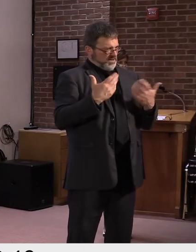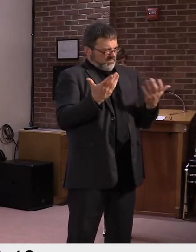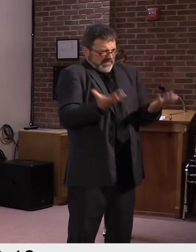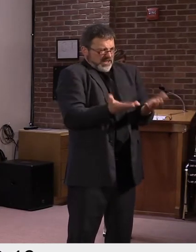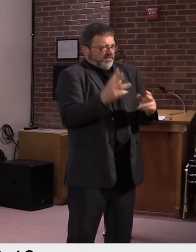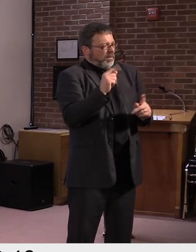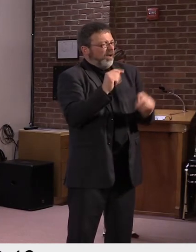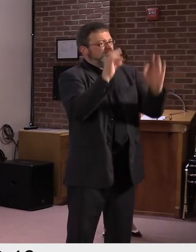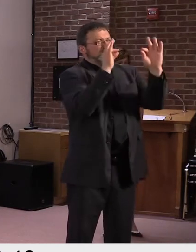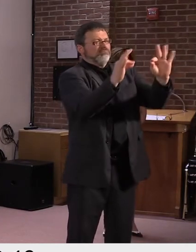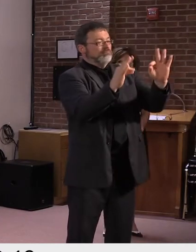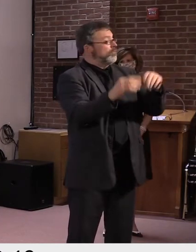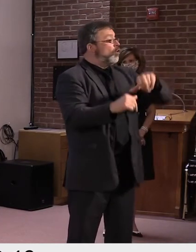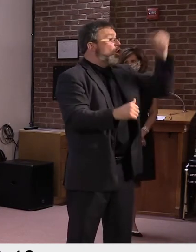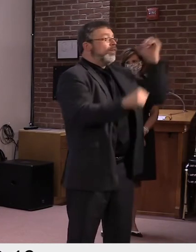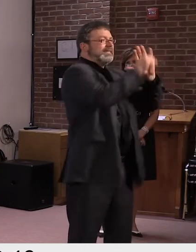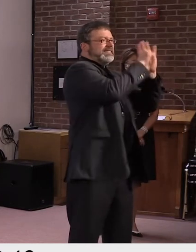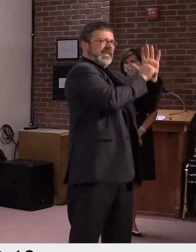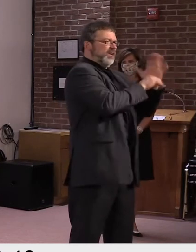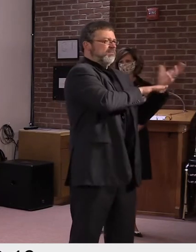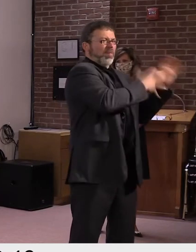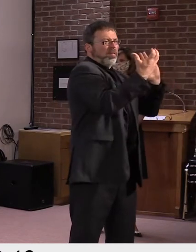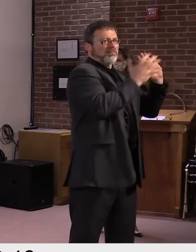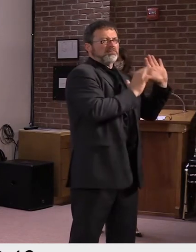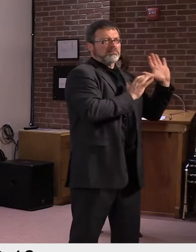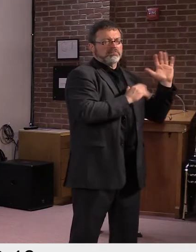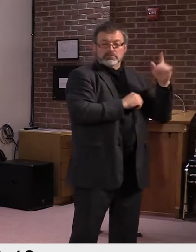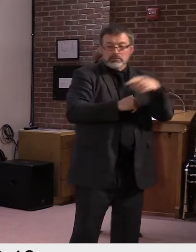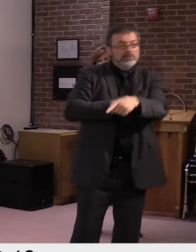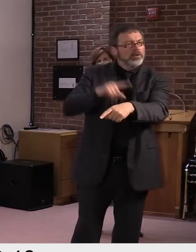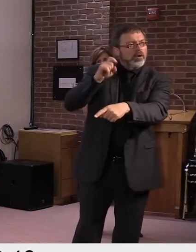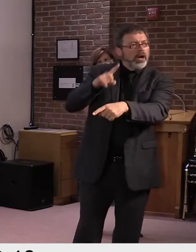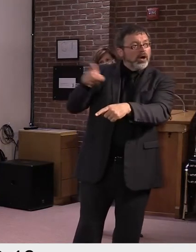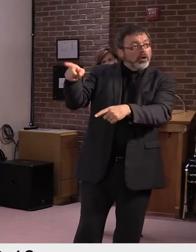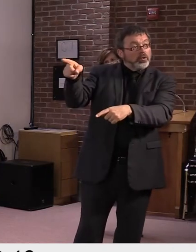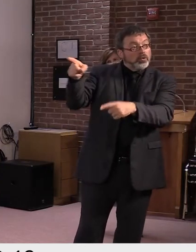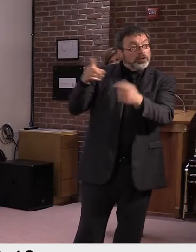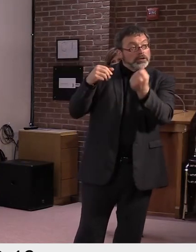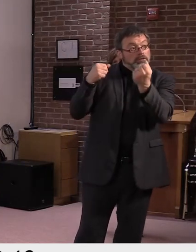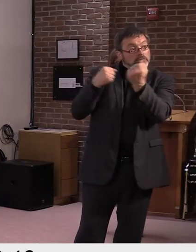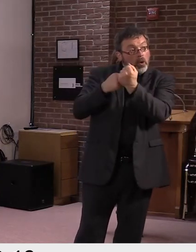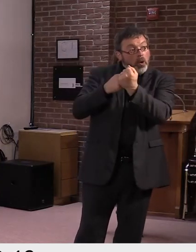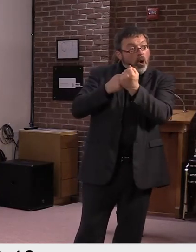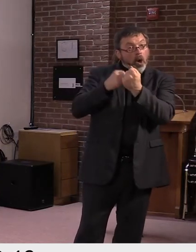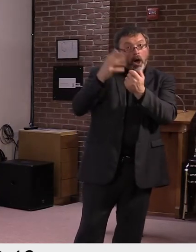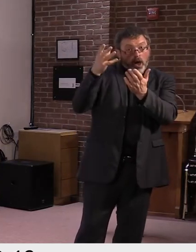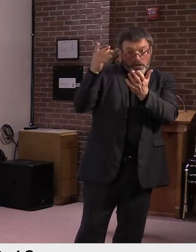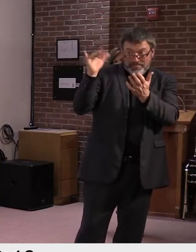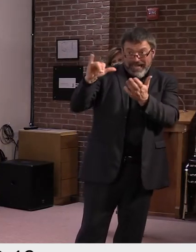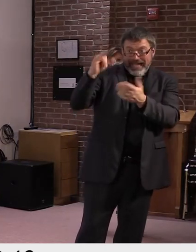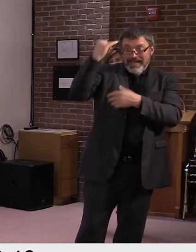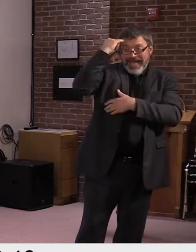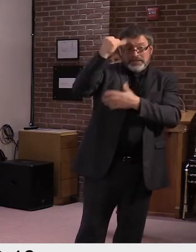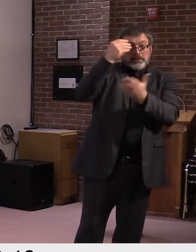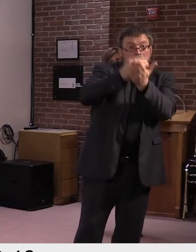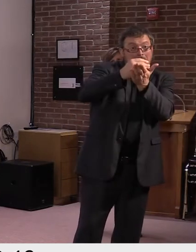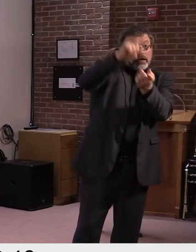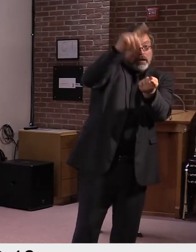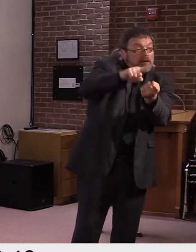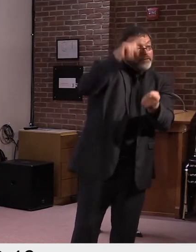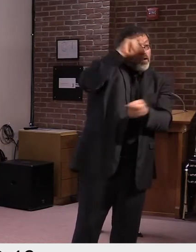But do you favor no cops, defunding police, demilitarizing police, or abolishing police?